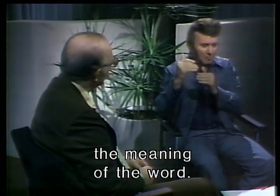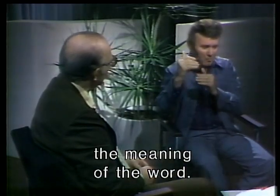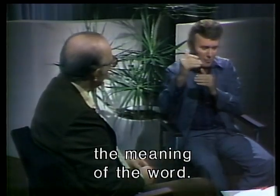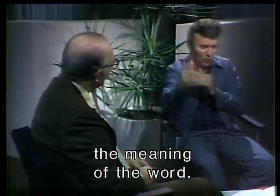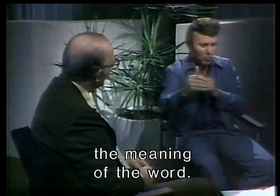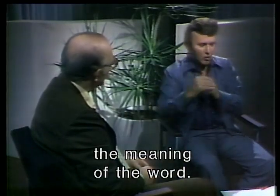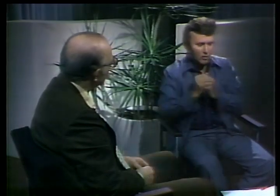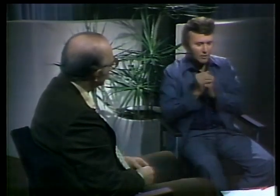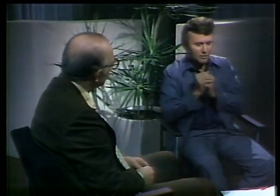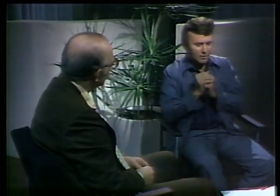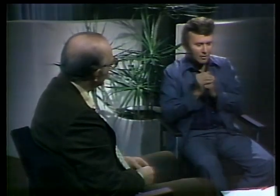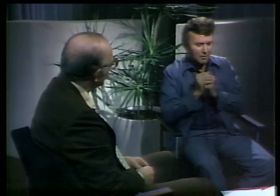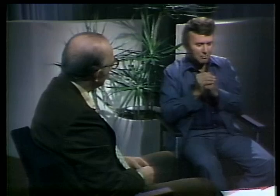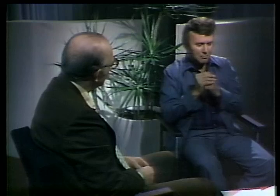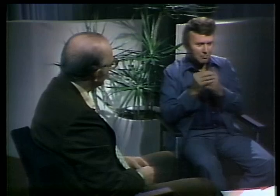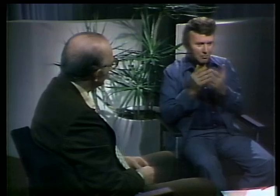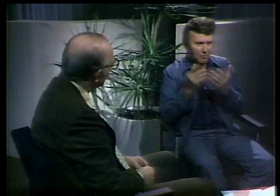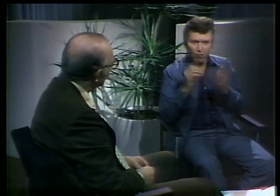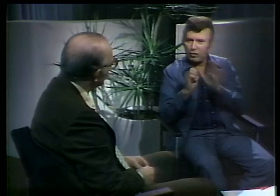I know what you mean, yeah.